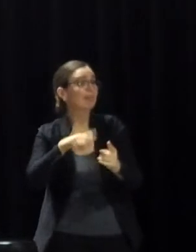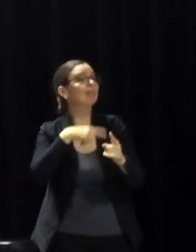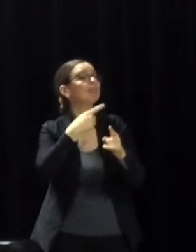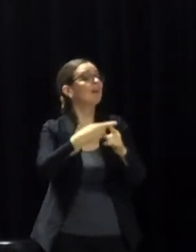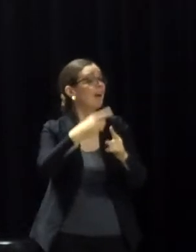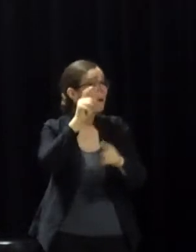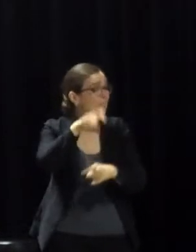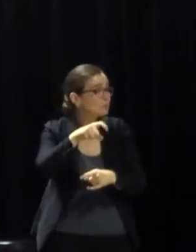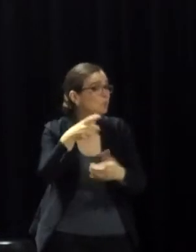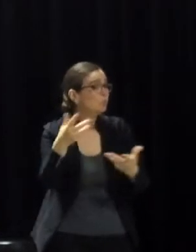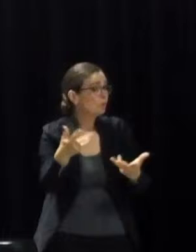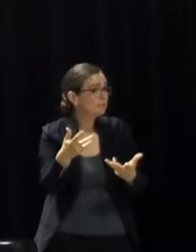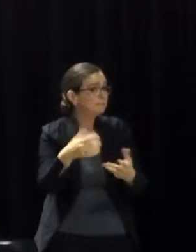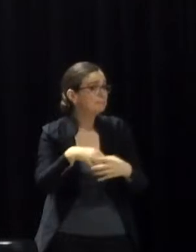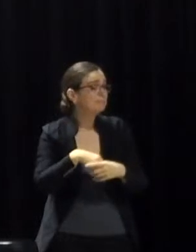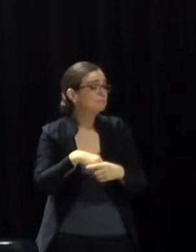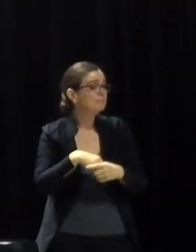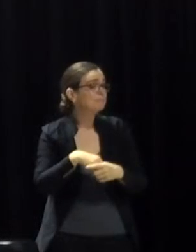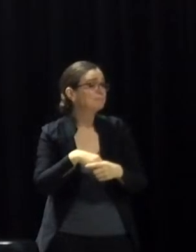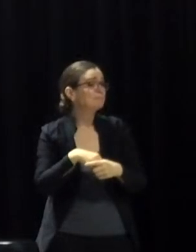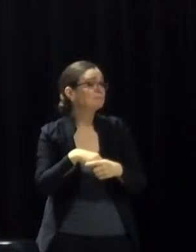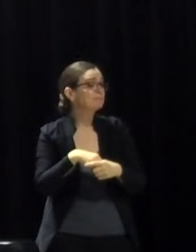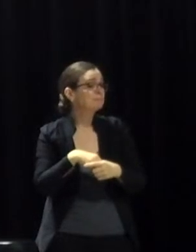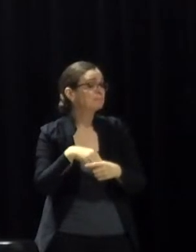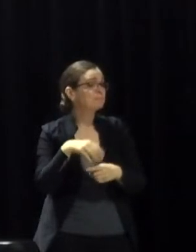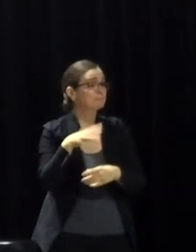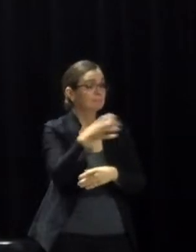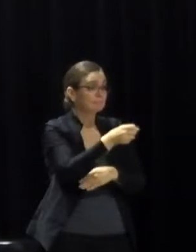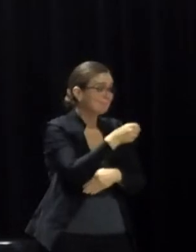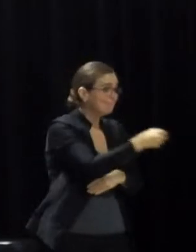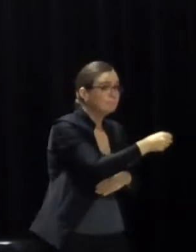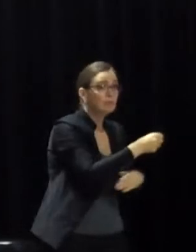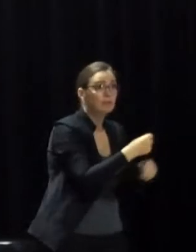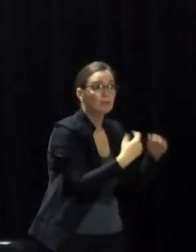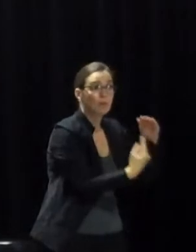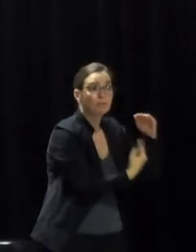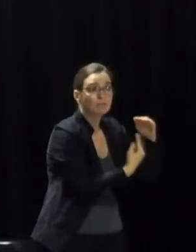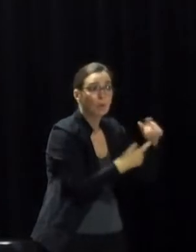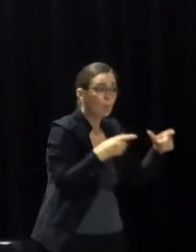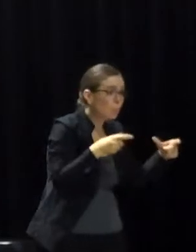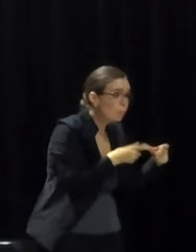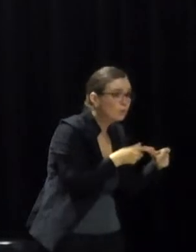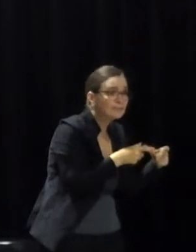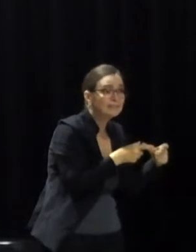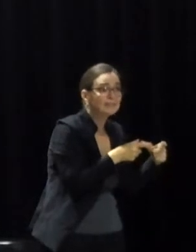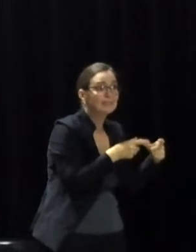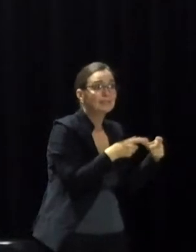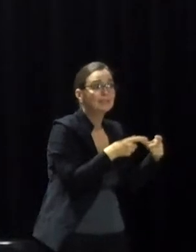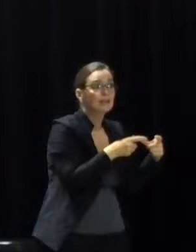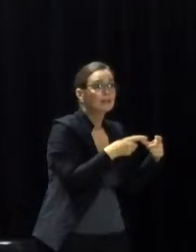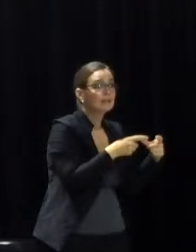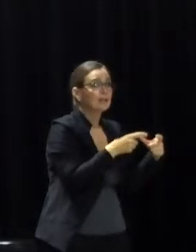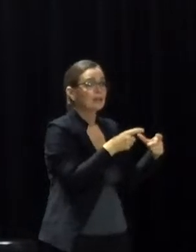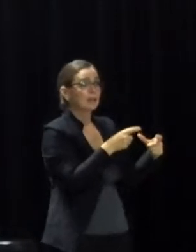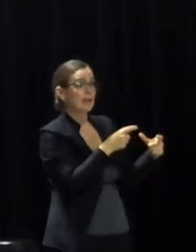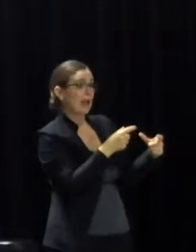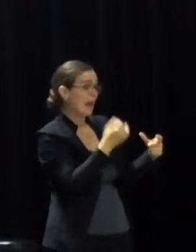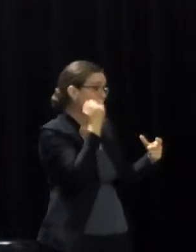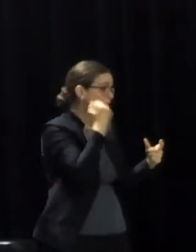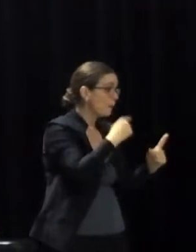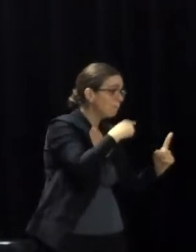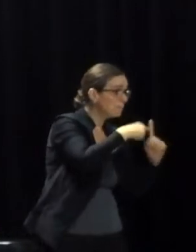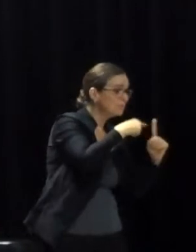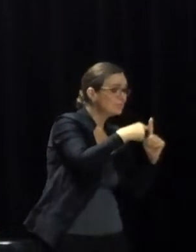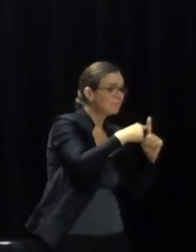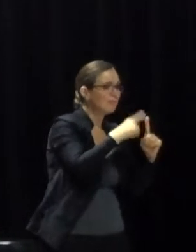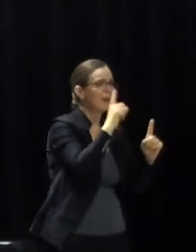put them into quarantine. And then if they become cases, then we have to reinvestigate some of those things. So everything keep